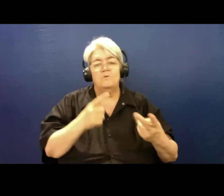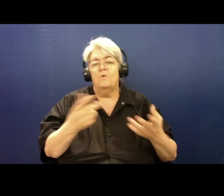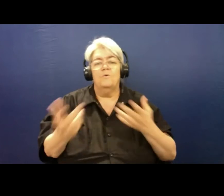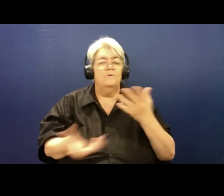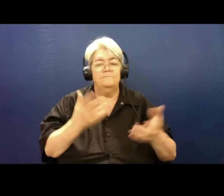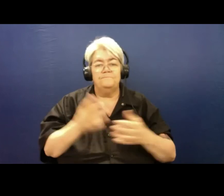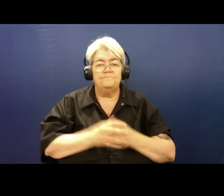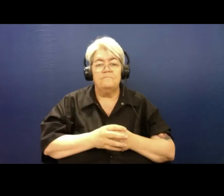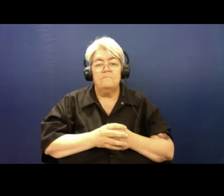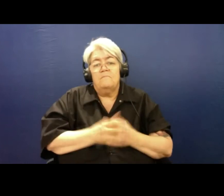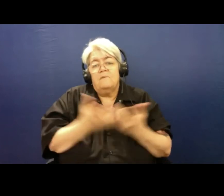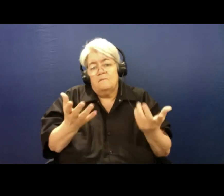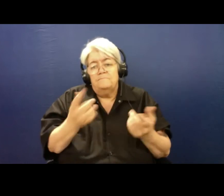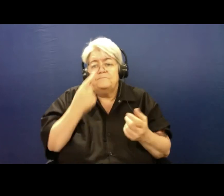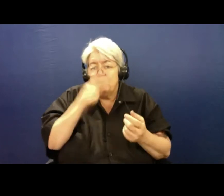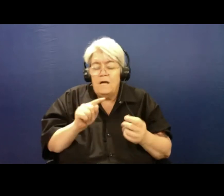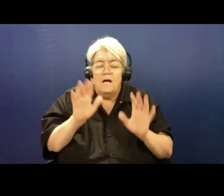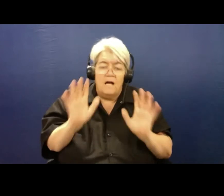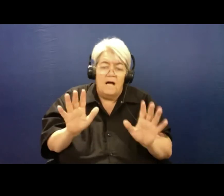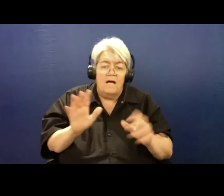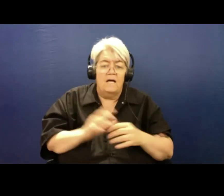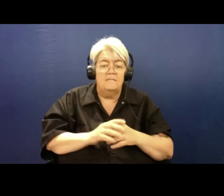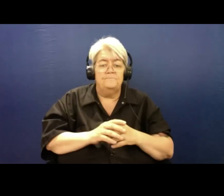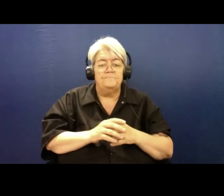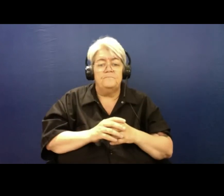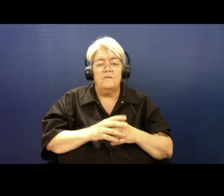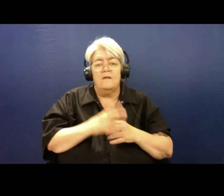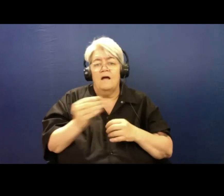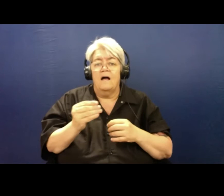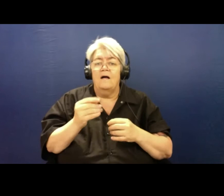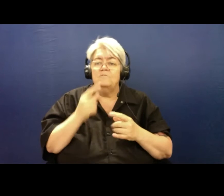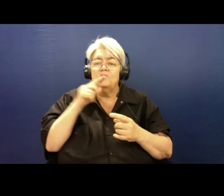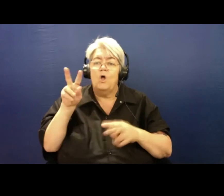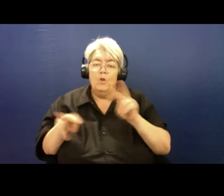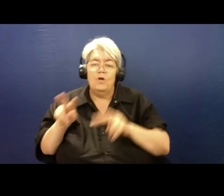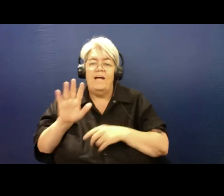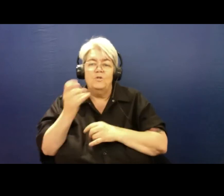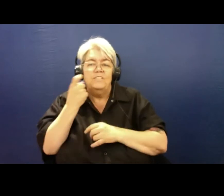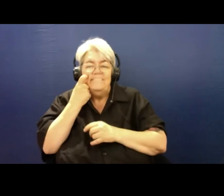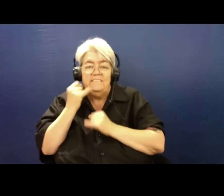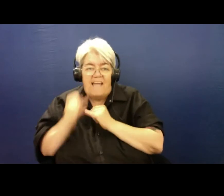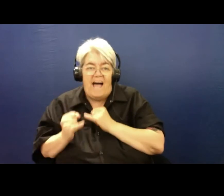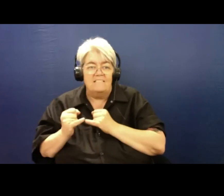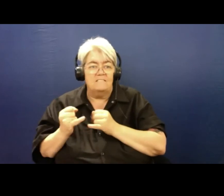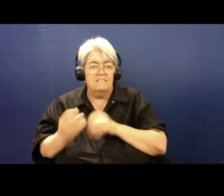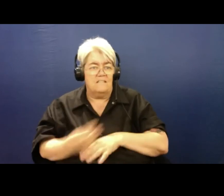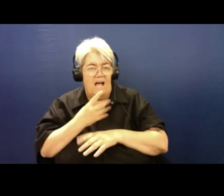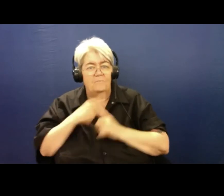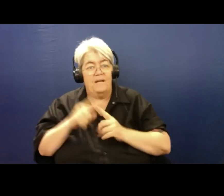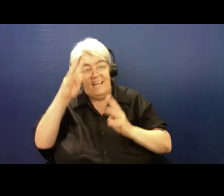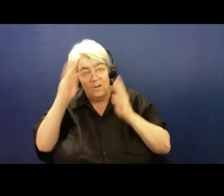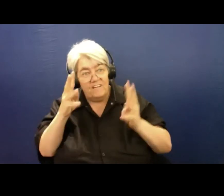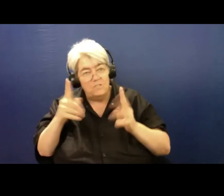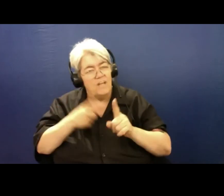If I can, just riffing off your last slide, Brian, about innovation as a discipline, it's